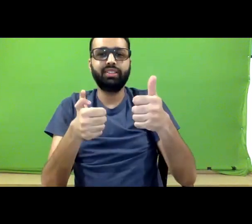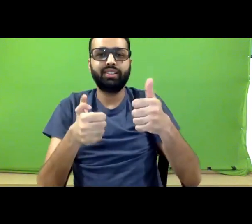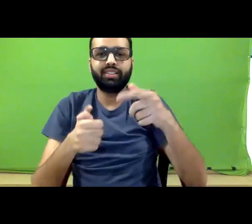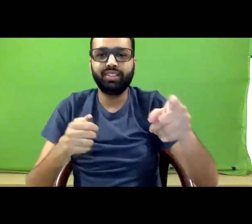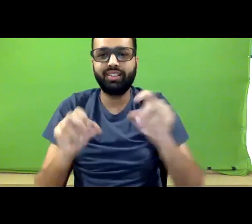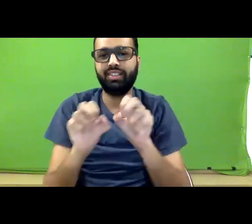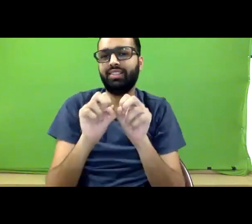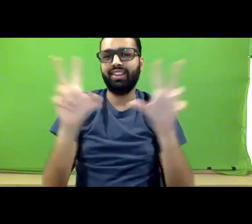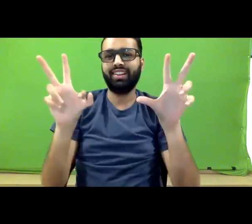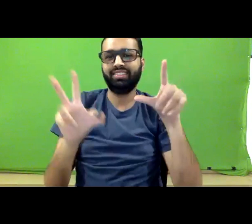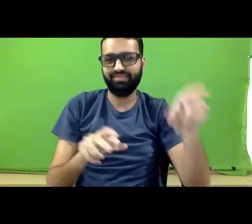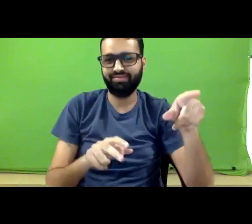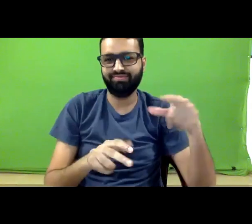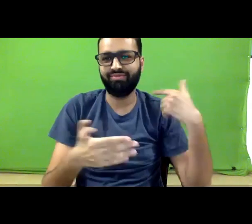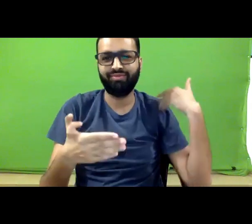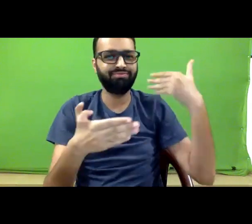Great.